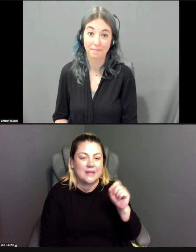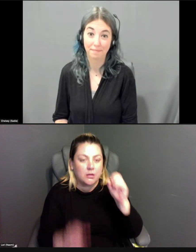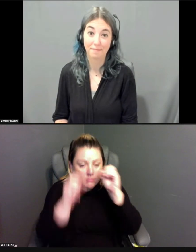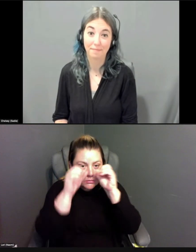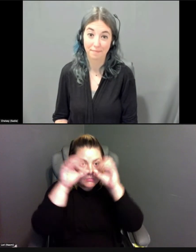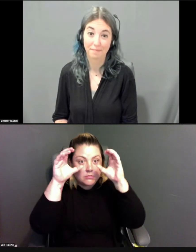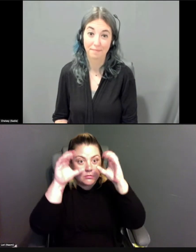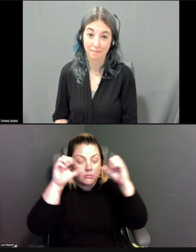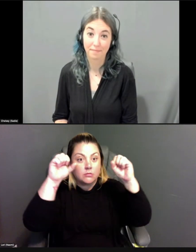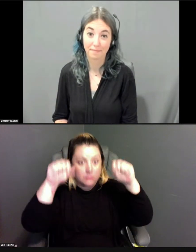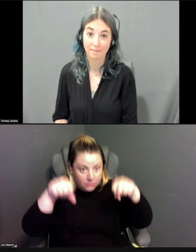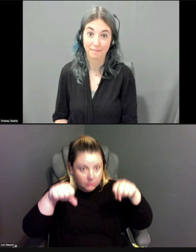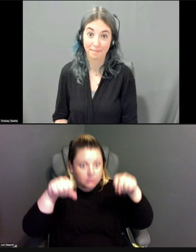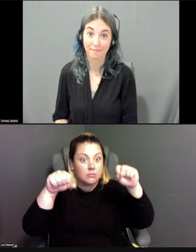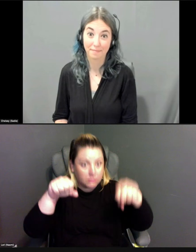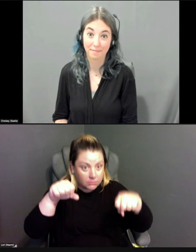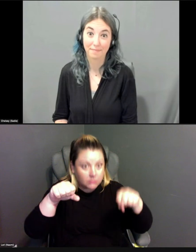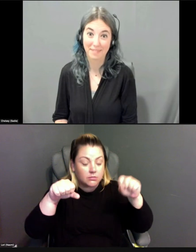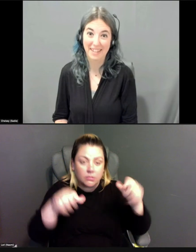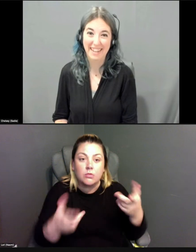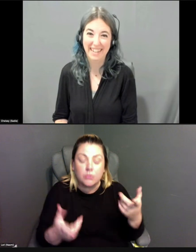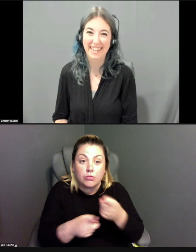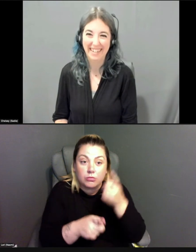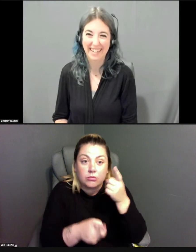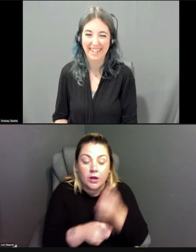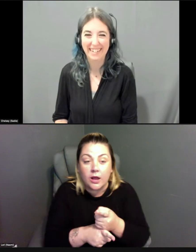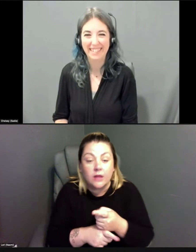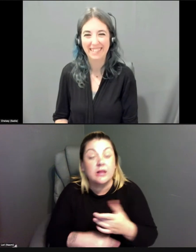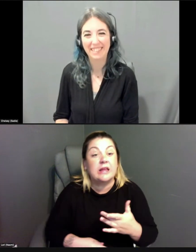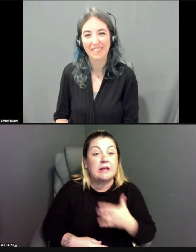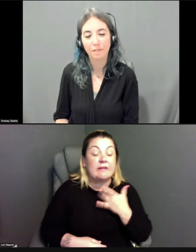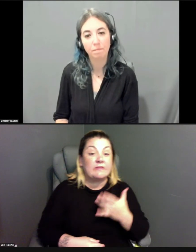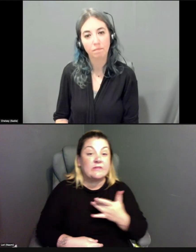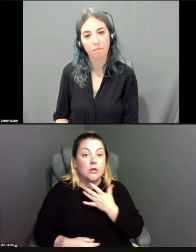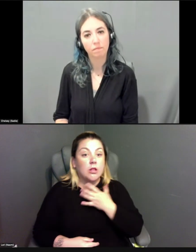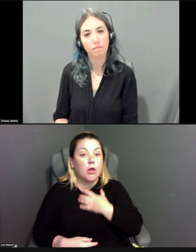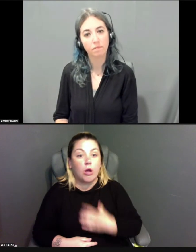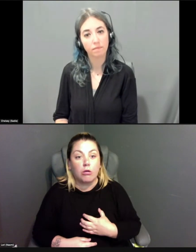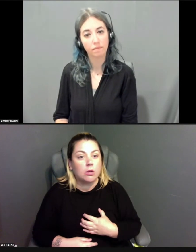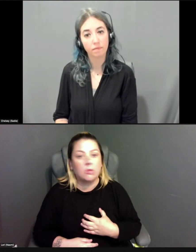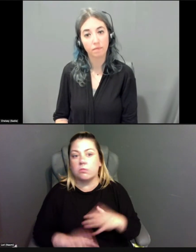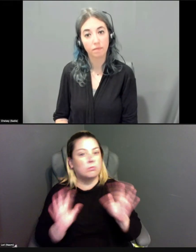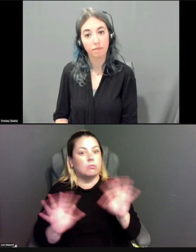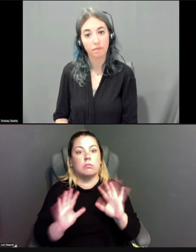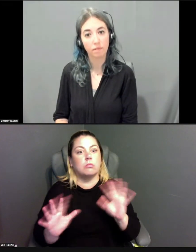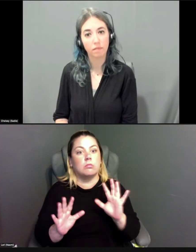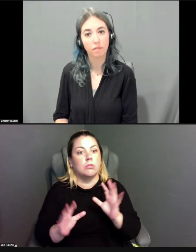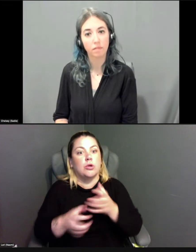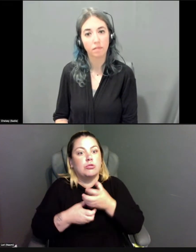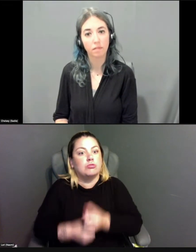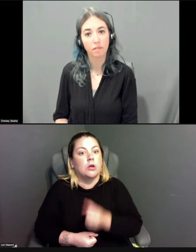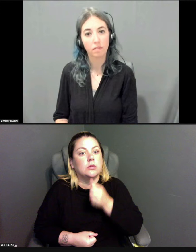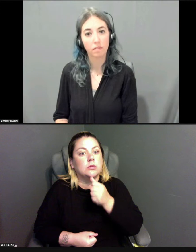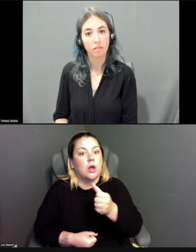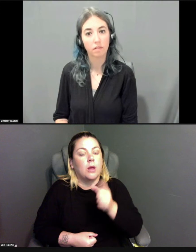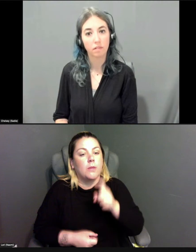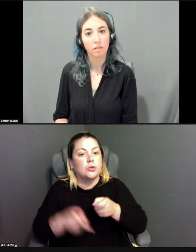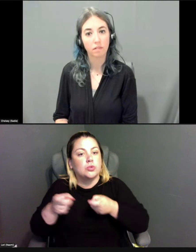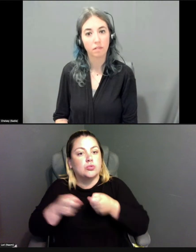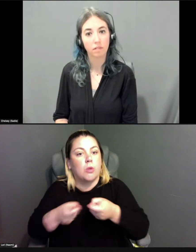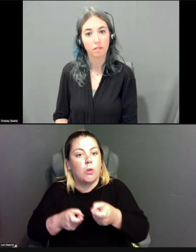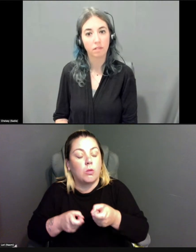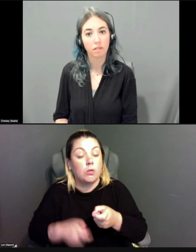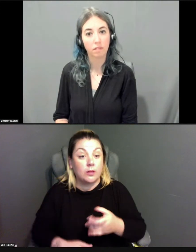But yeah, it doesn't matter if you feel hungry. Your hunger is supposed to be controlled. It doesn't matter if your body